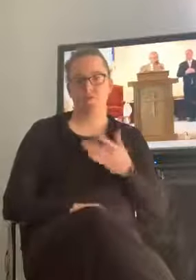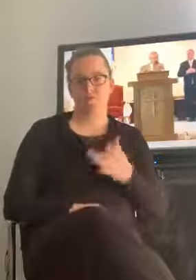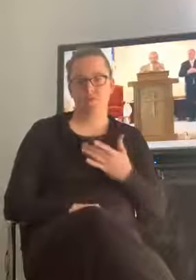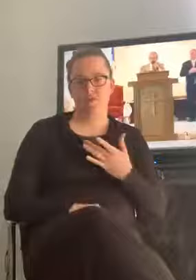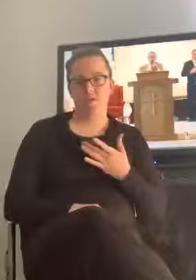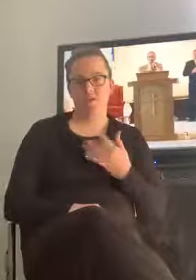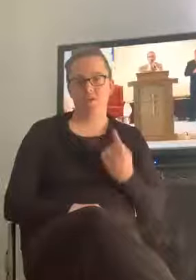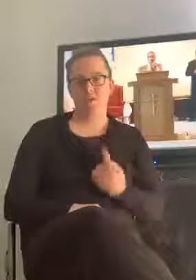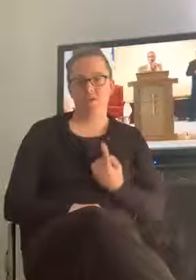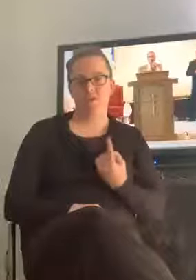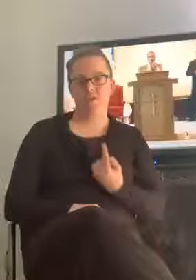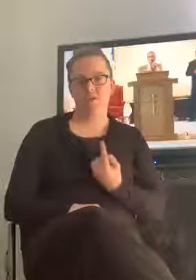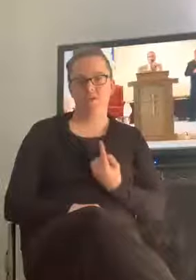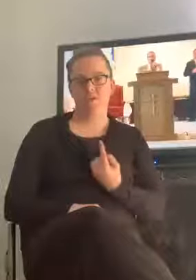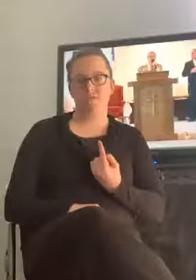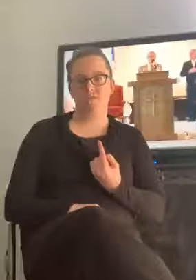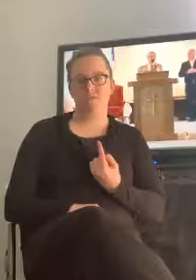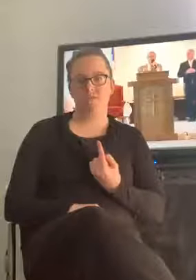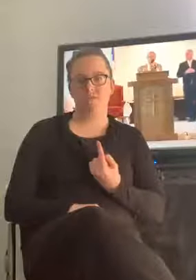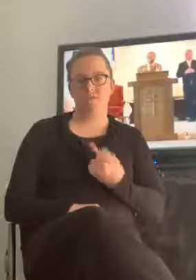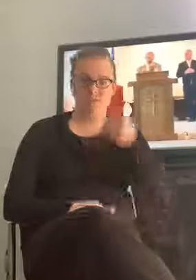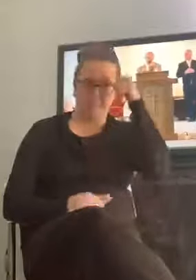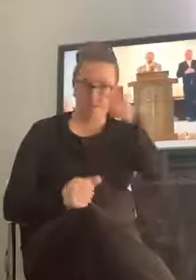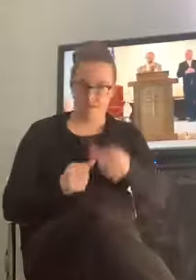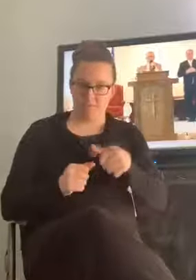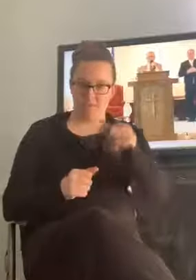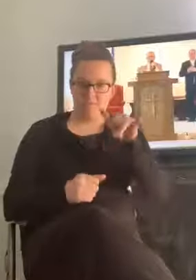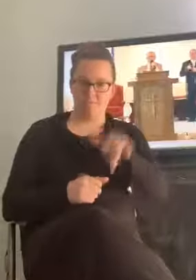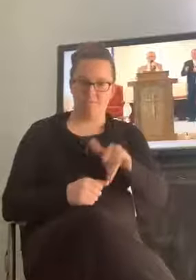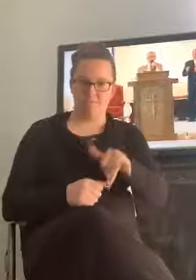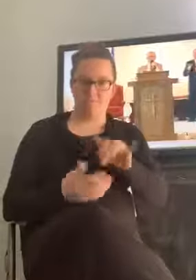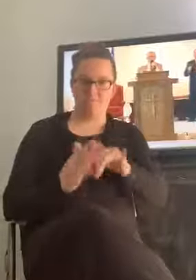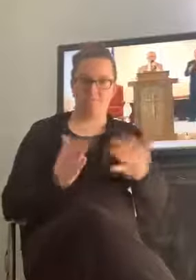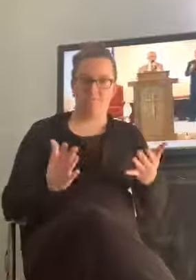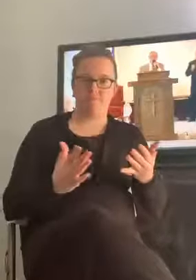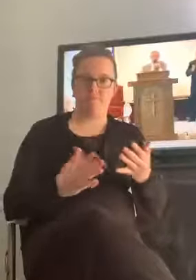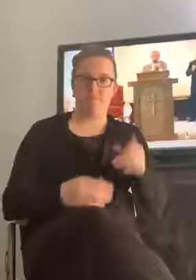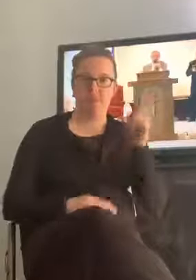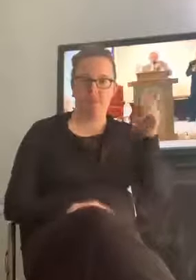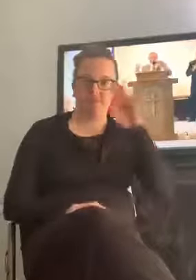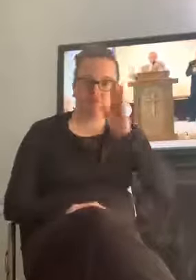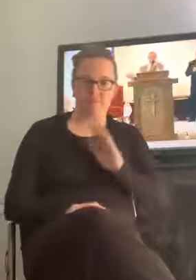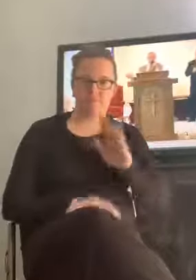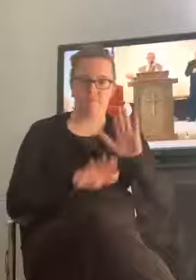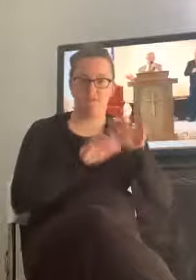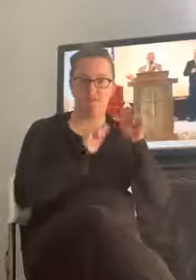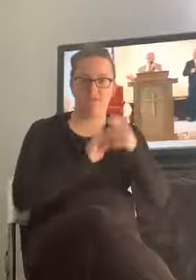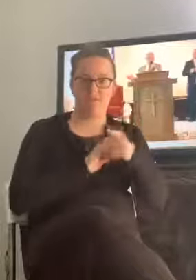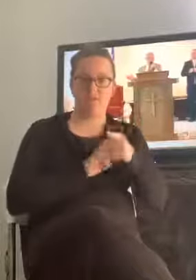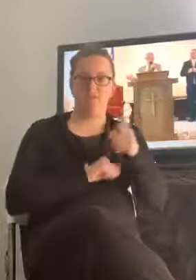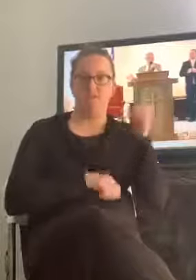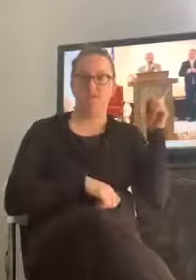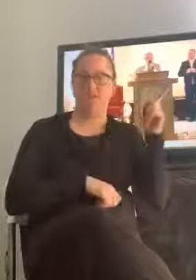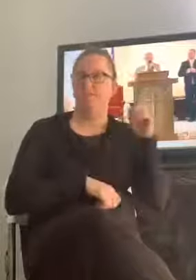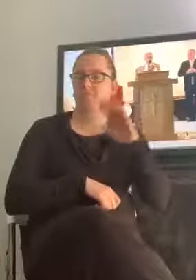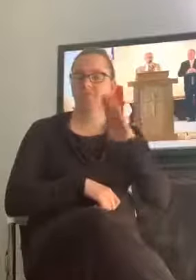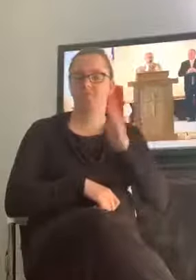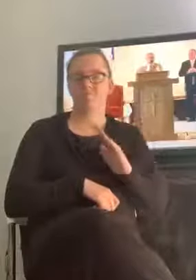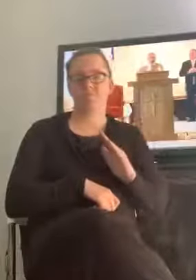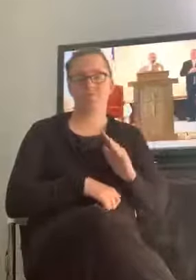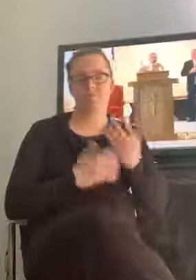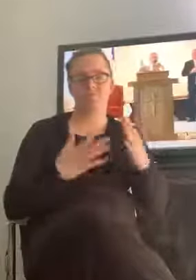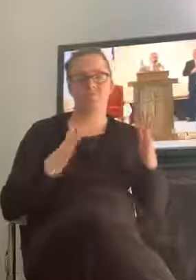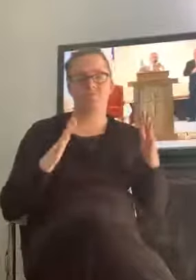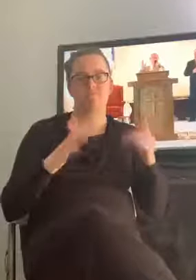that word down. I'll never leave you. Yes, sir. I'll never forsake you. Yeah, you might feel alone. Yeah. Like